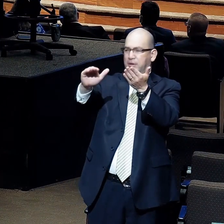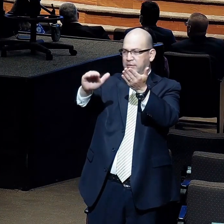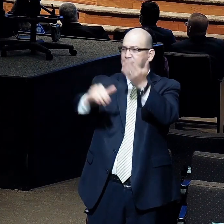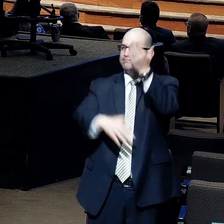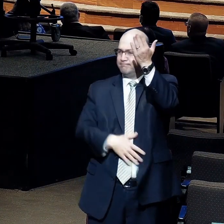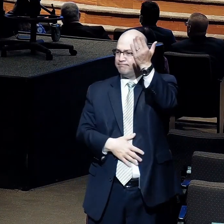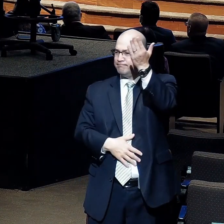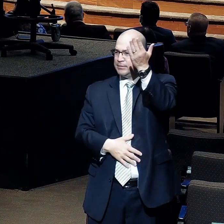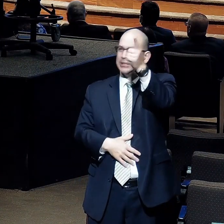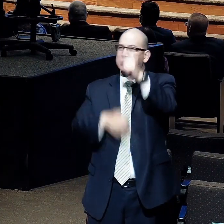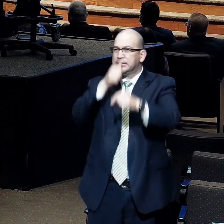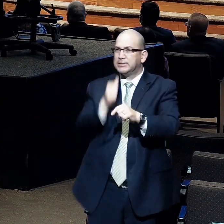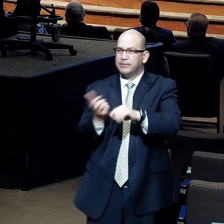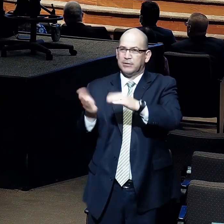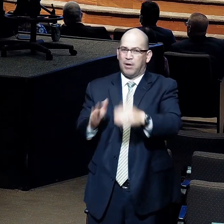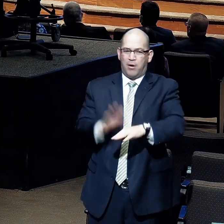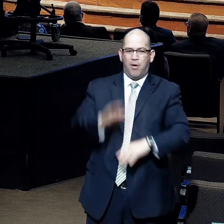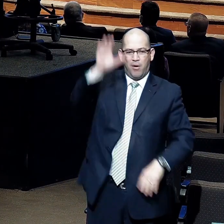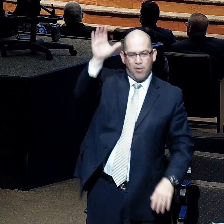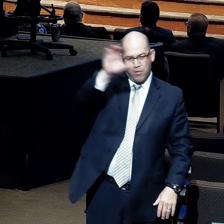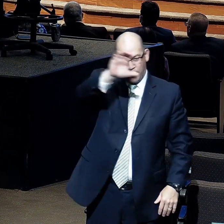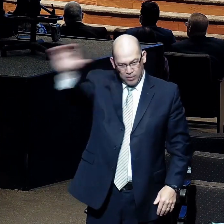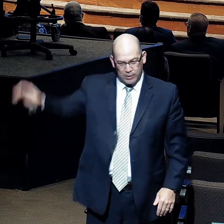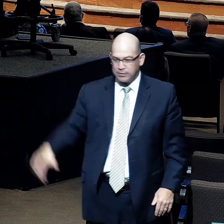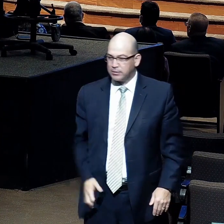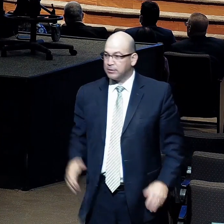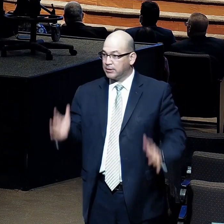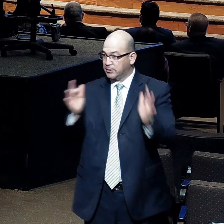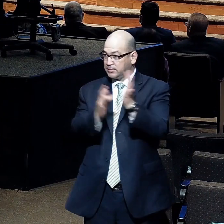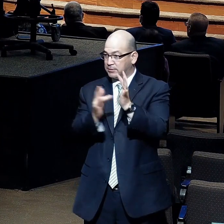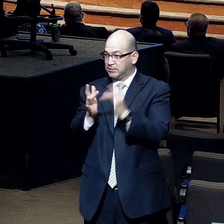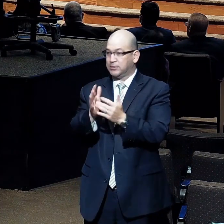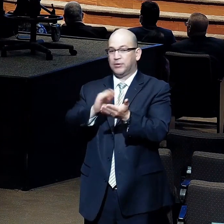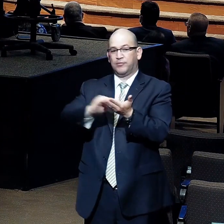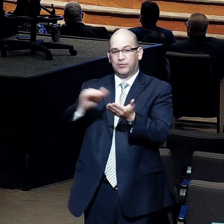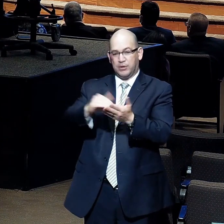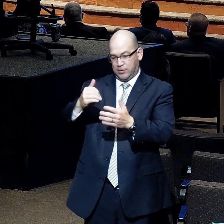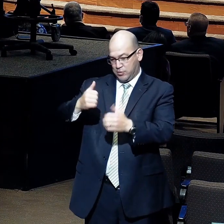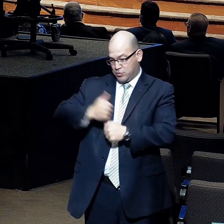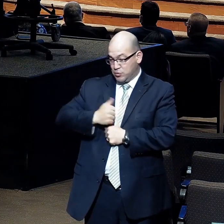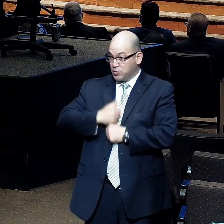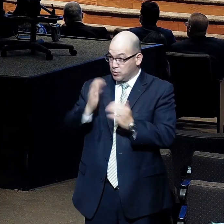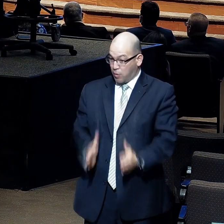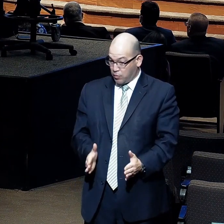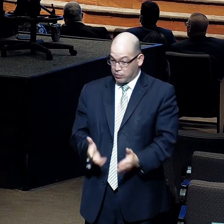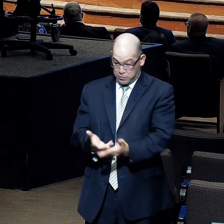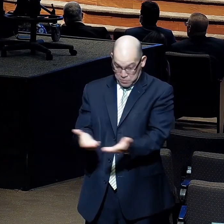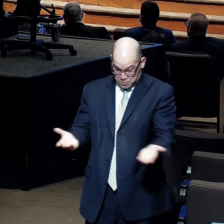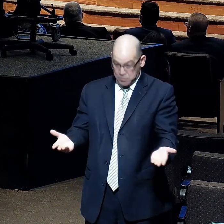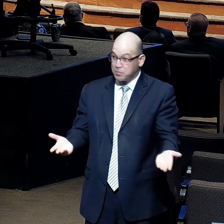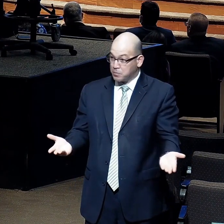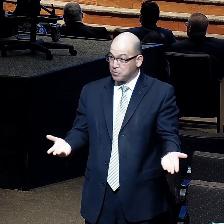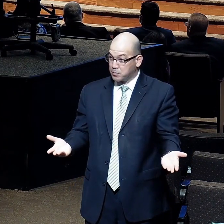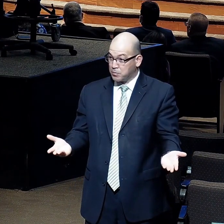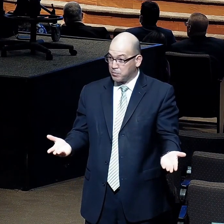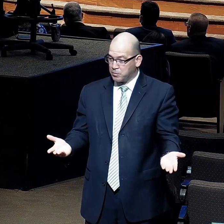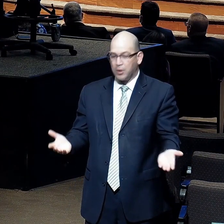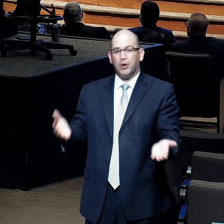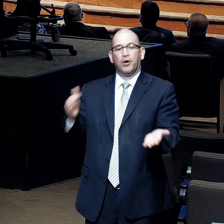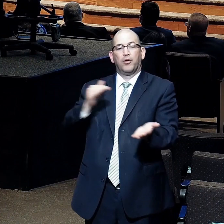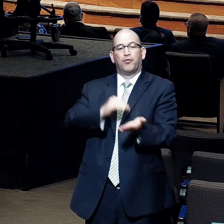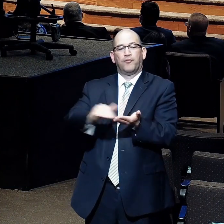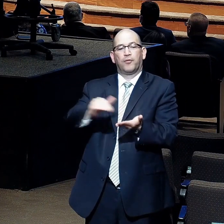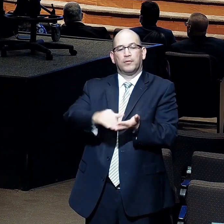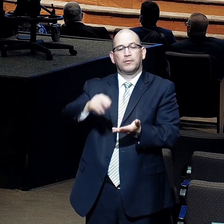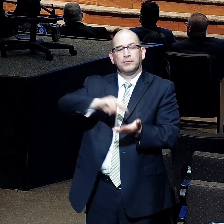and died on the cross. Jesus forgave those Roman soldiers who were that beat and mocked him. Forgiveness acknowledges that the other